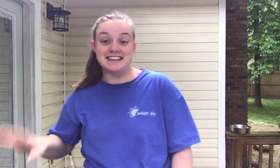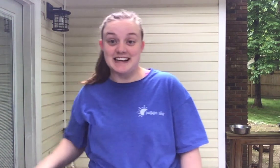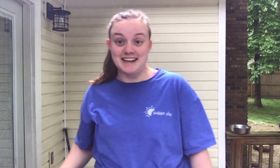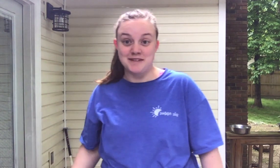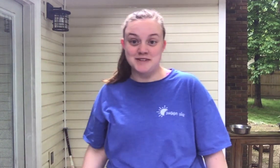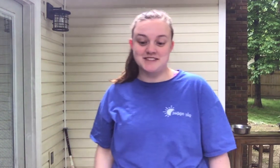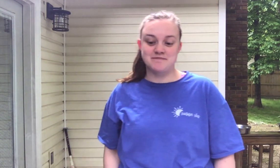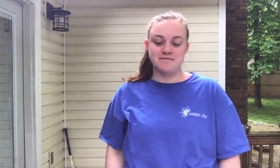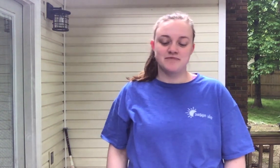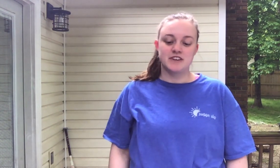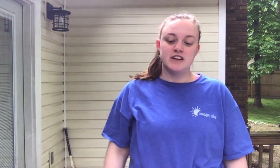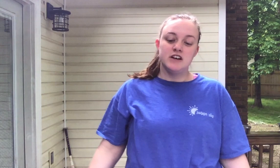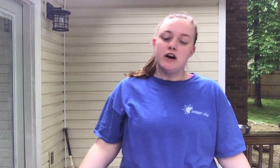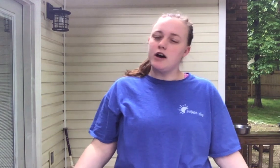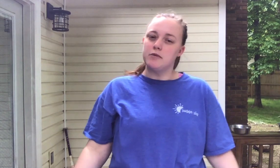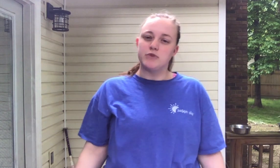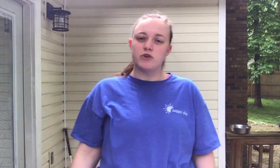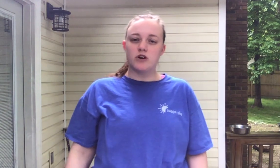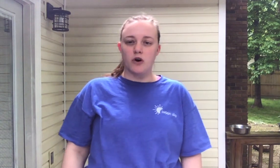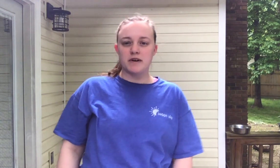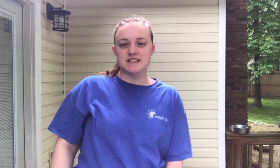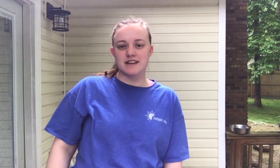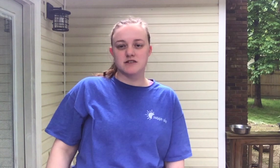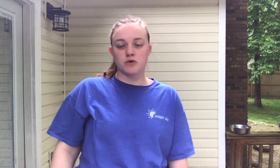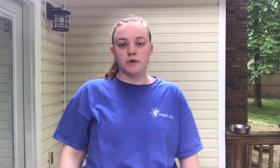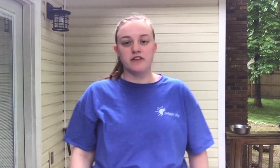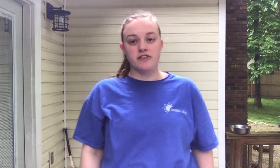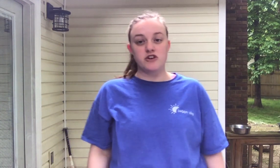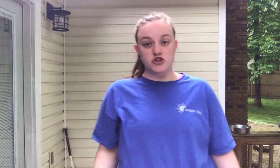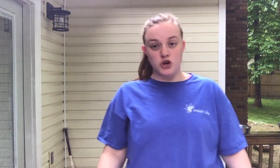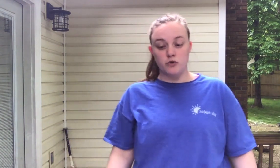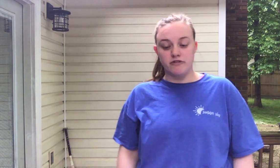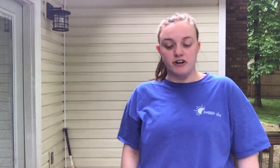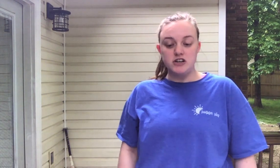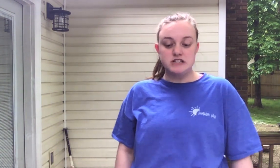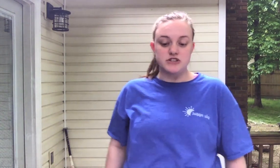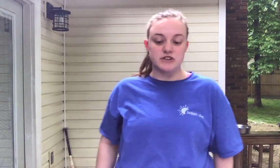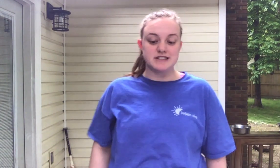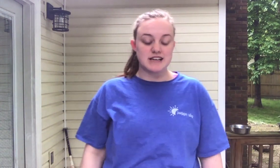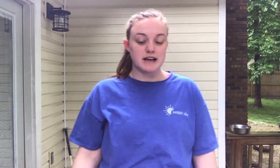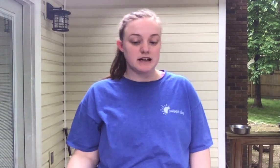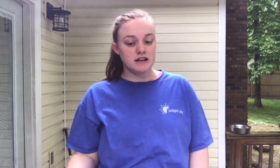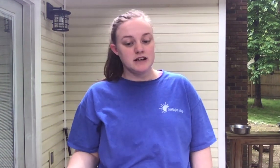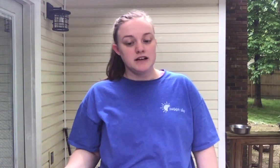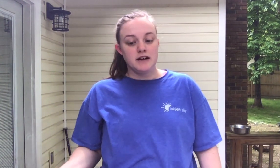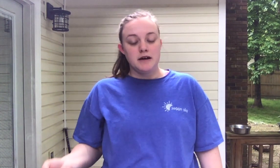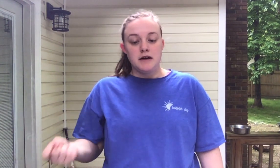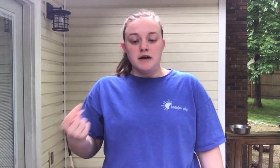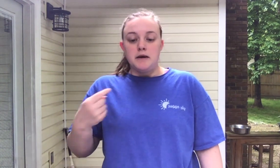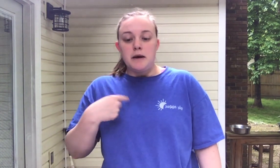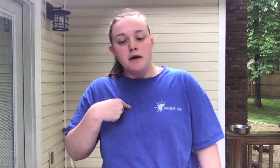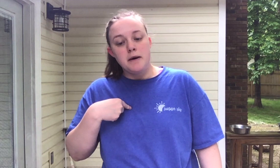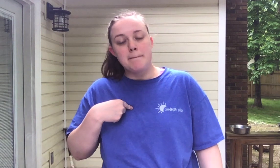of animals. You can always answer with your total first. You can say,